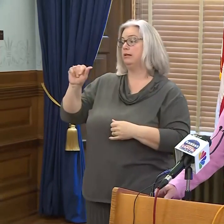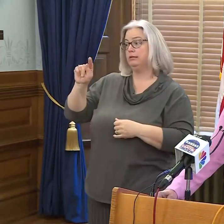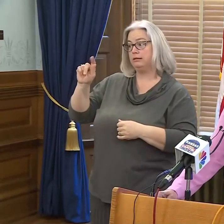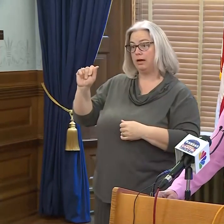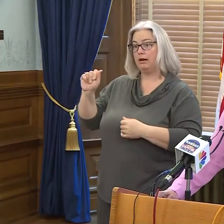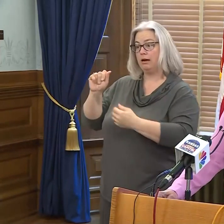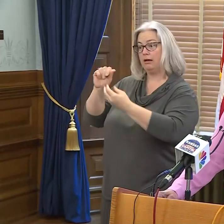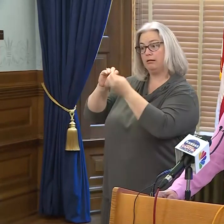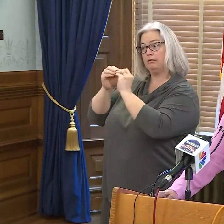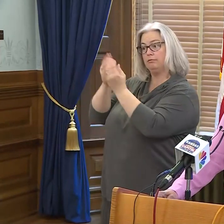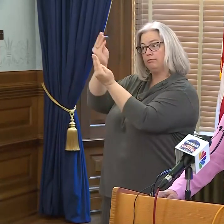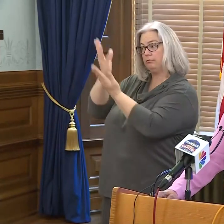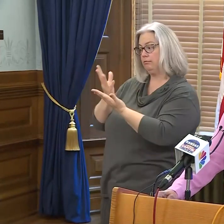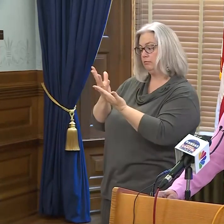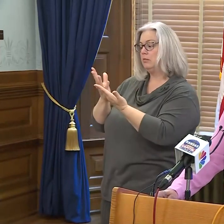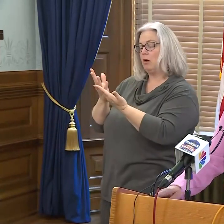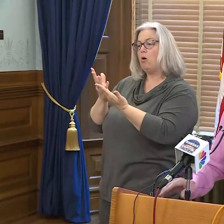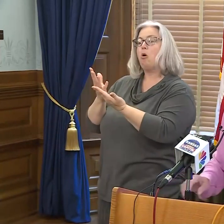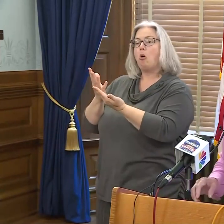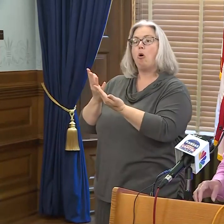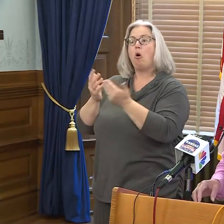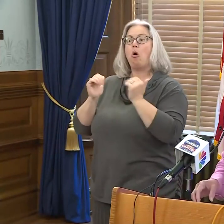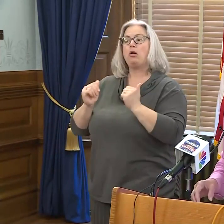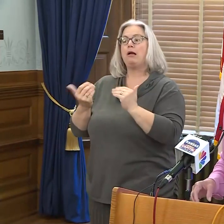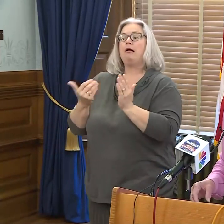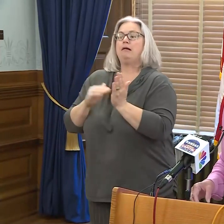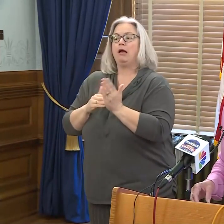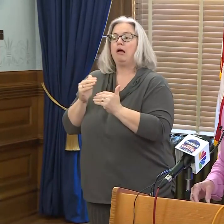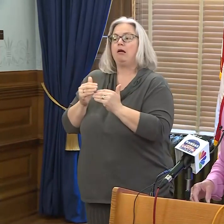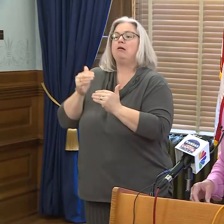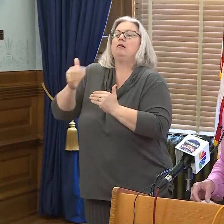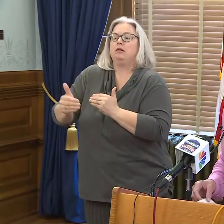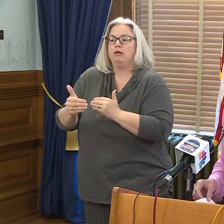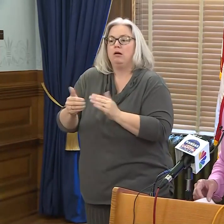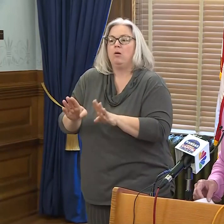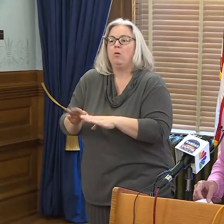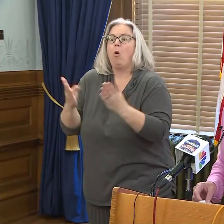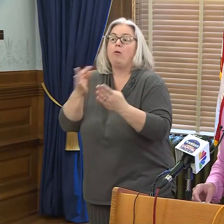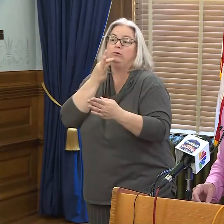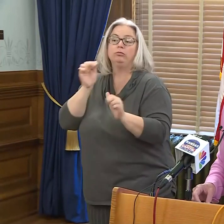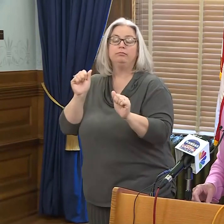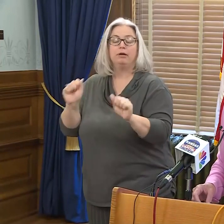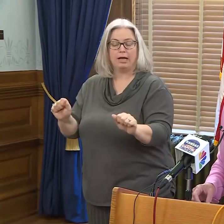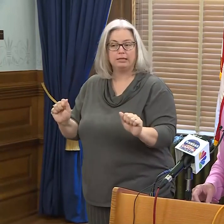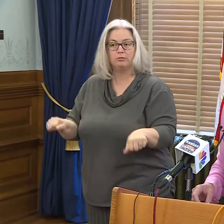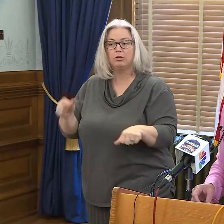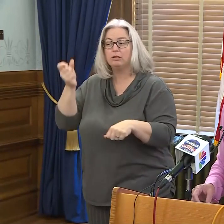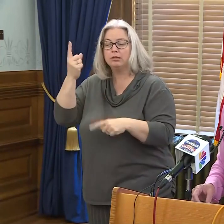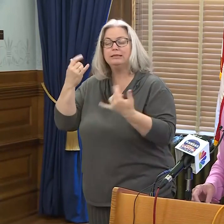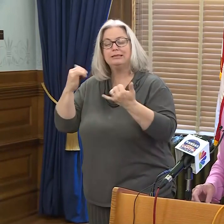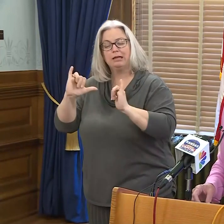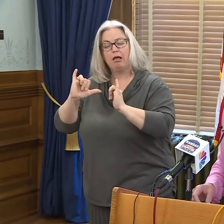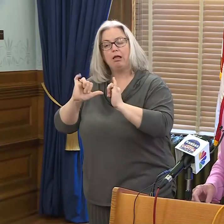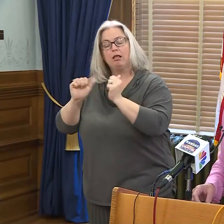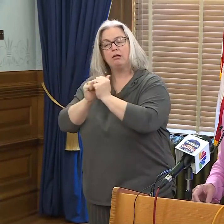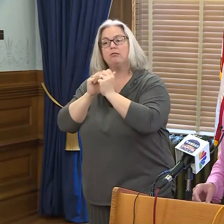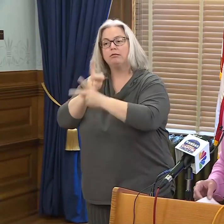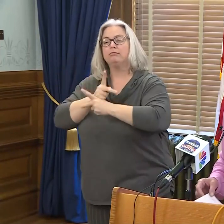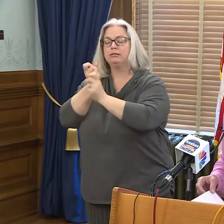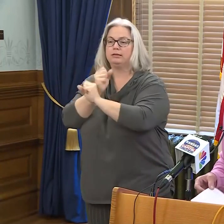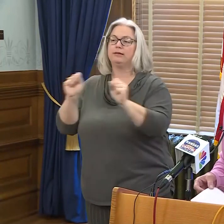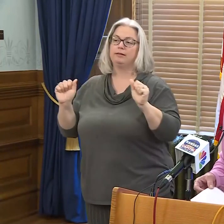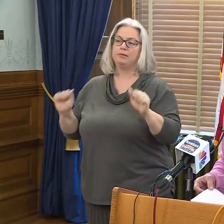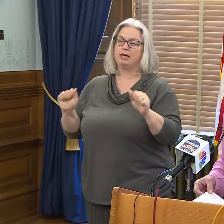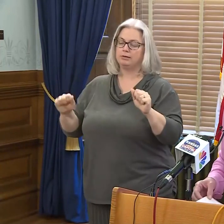tell us it is time for another step forward in opening as quickly as possible, but still doing it as safely